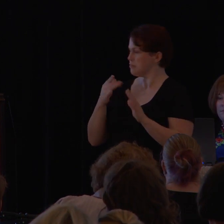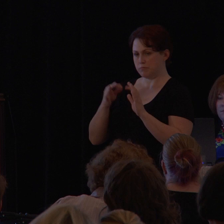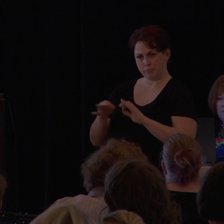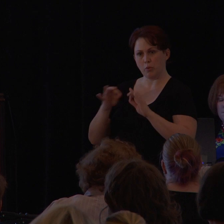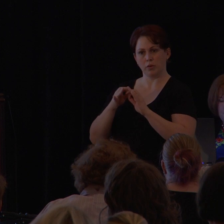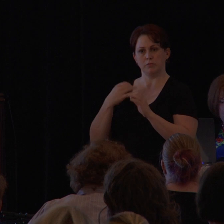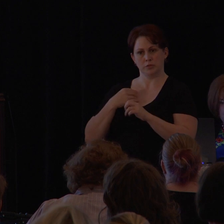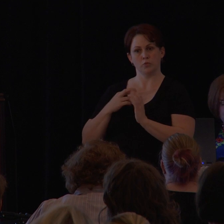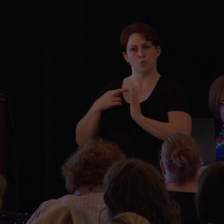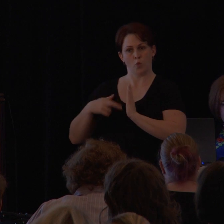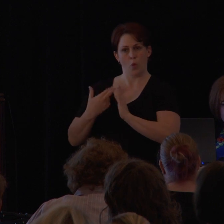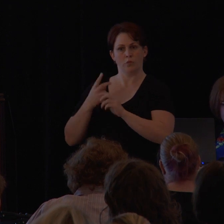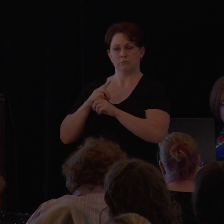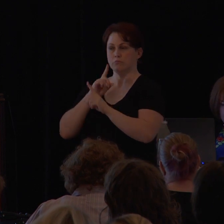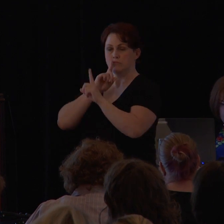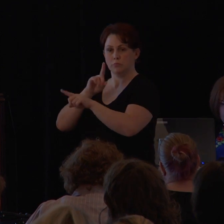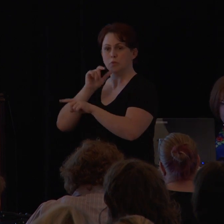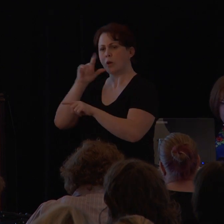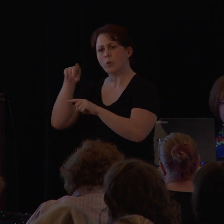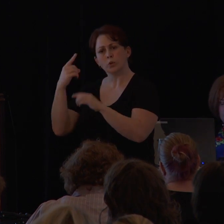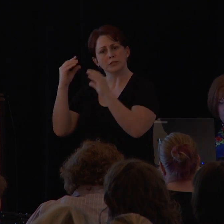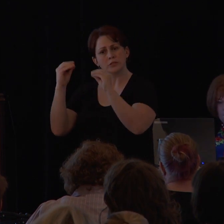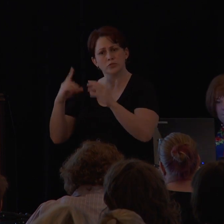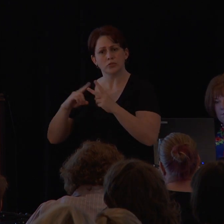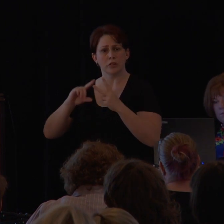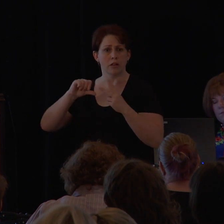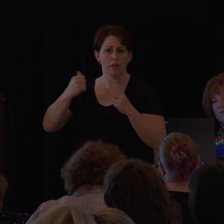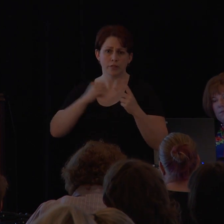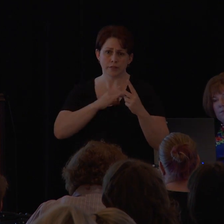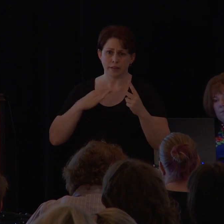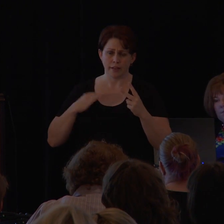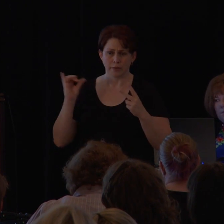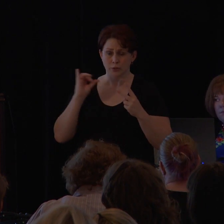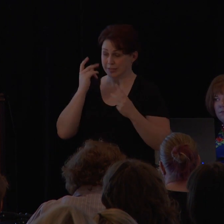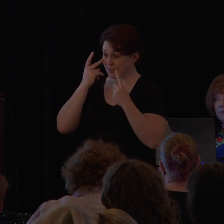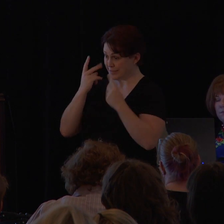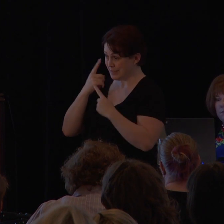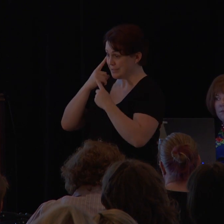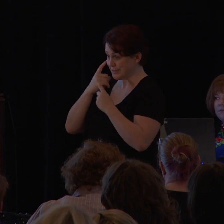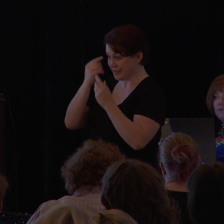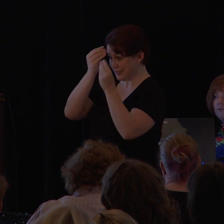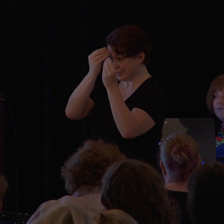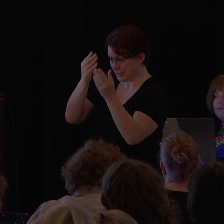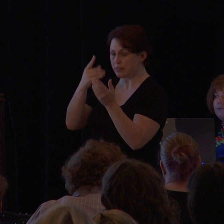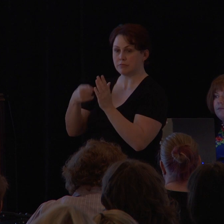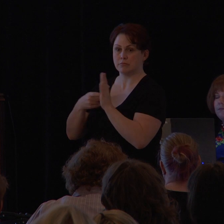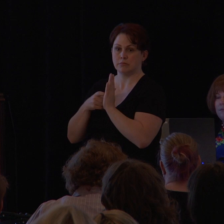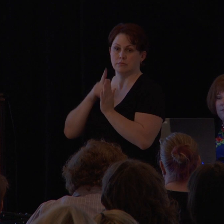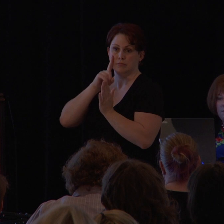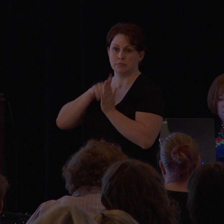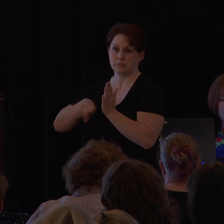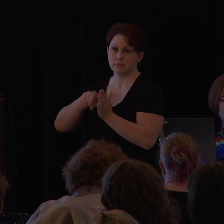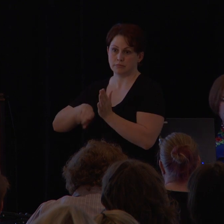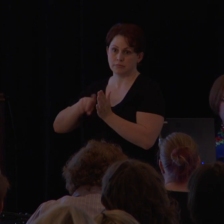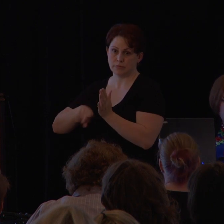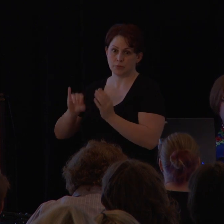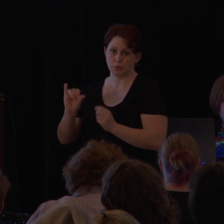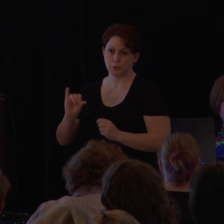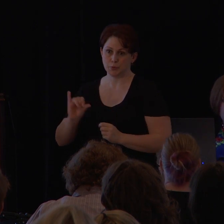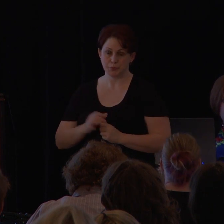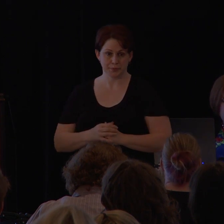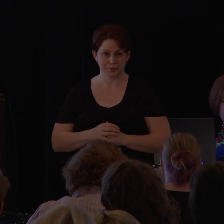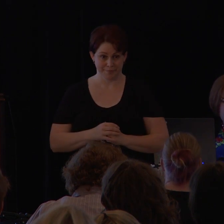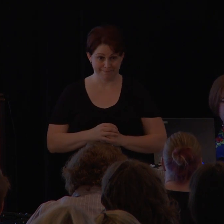as well, that there's an obligation not just on teachers, but staff to report it. Then it has to be investigated. You can't just assume that they're